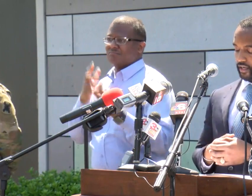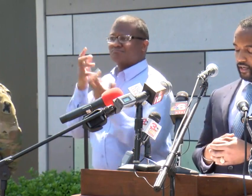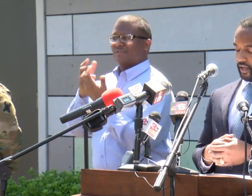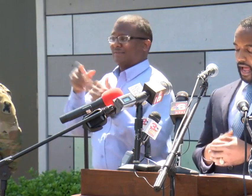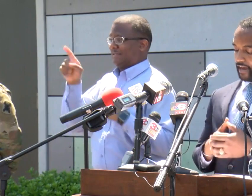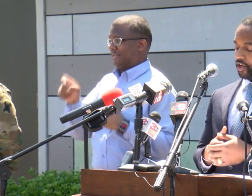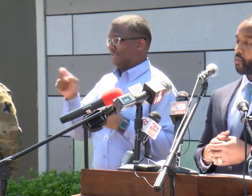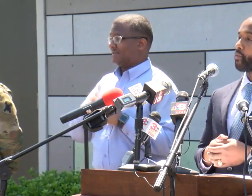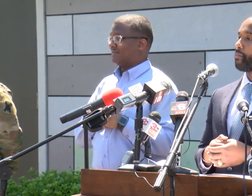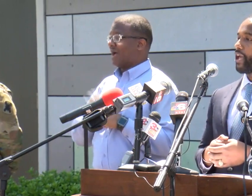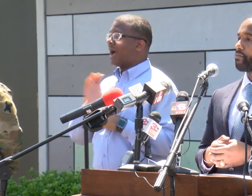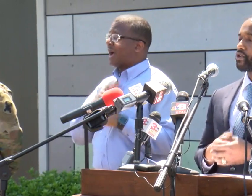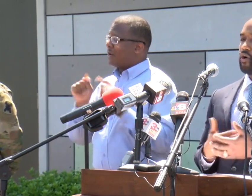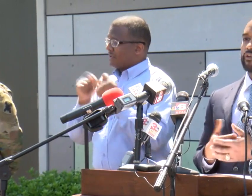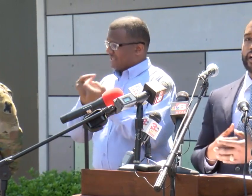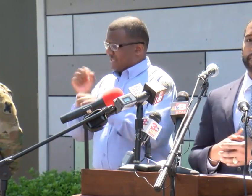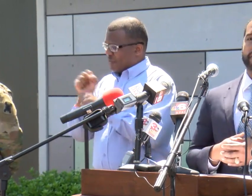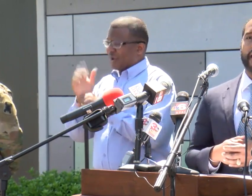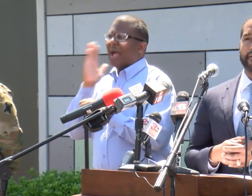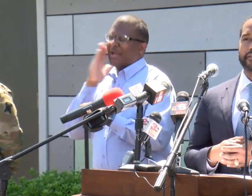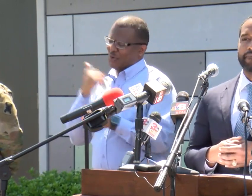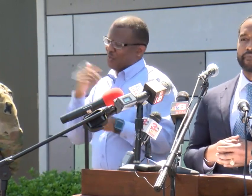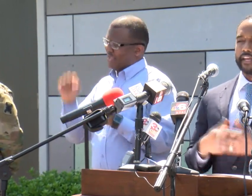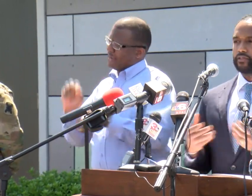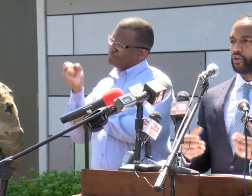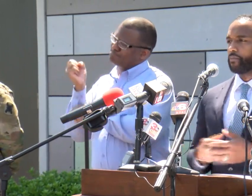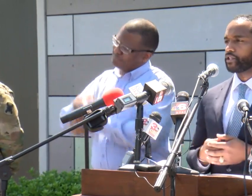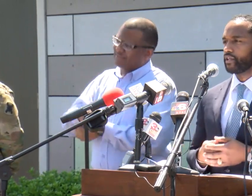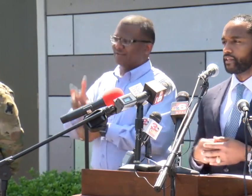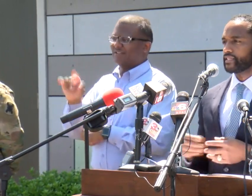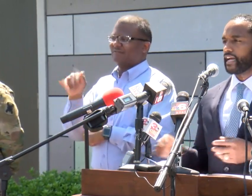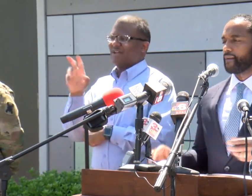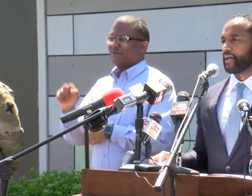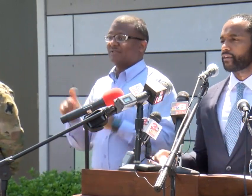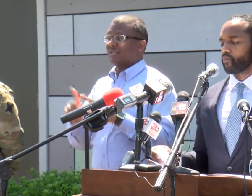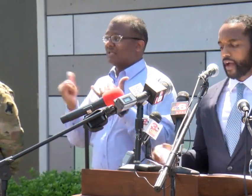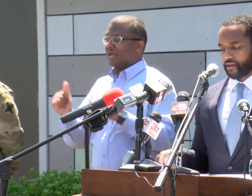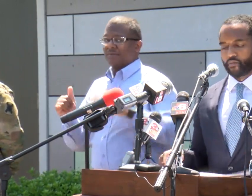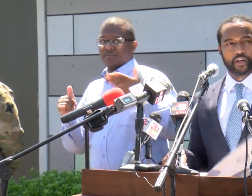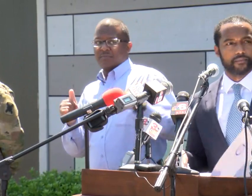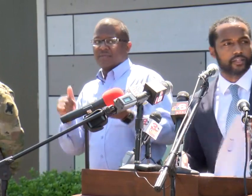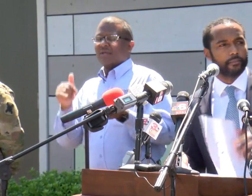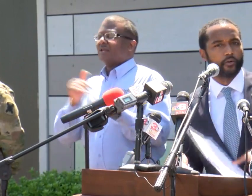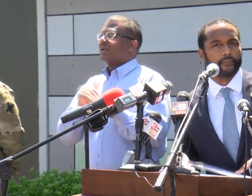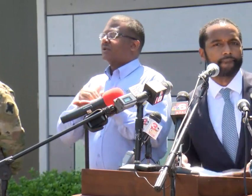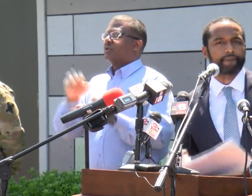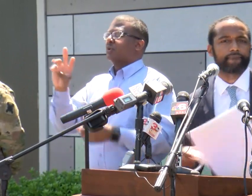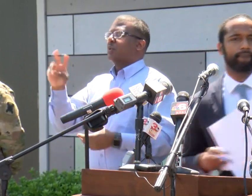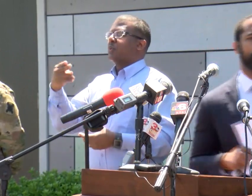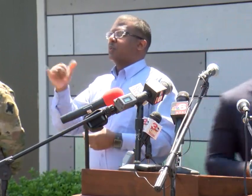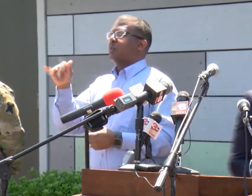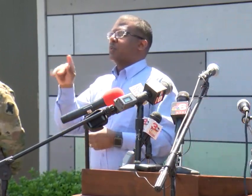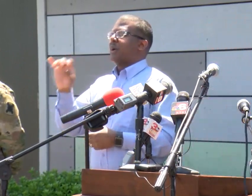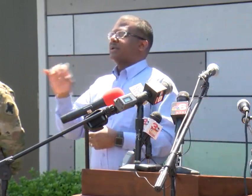teamwork, I know we will be able to overcome this virus. Thank you so much, and at this time, Dr. White will come to the podium.